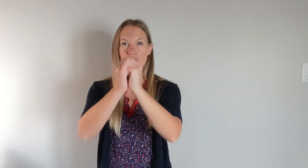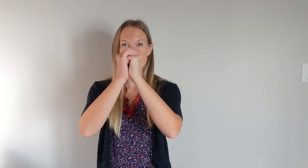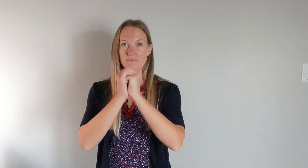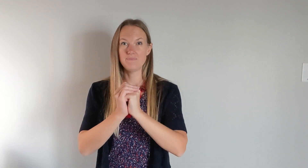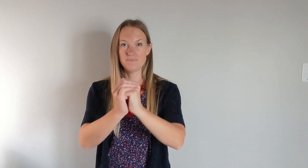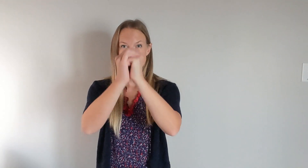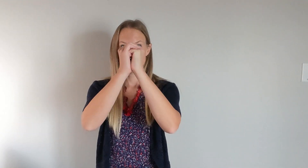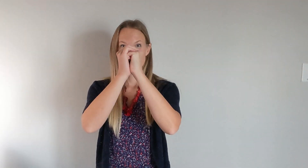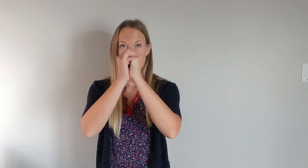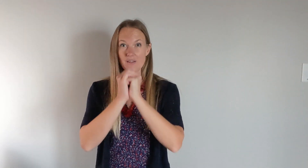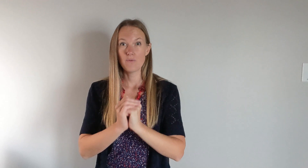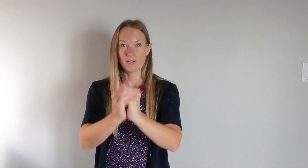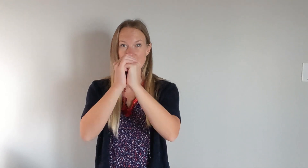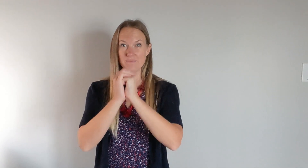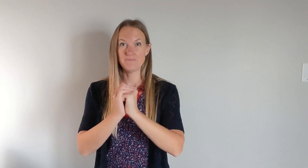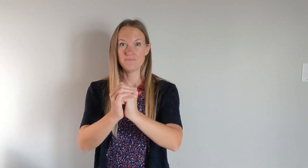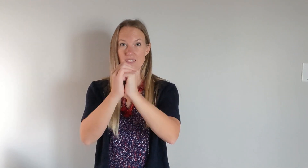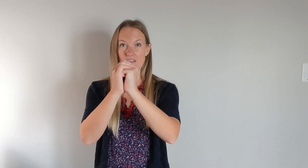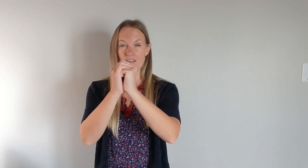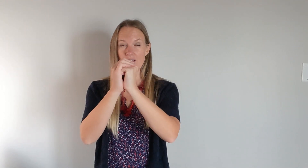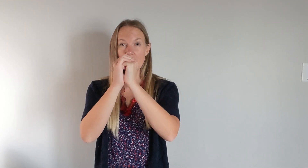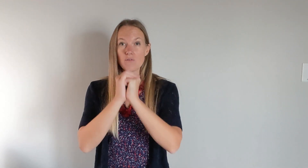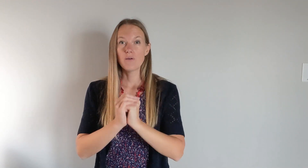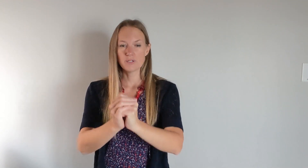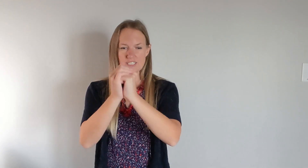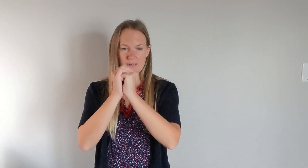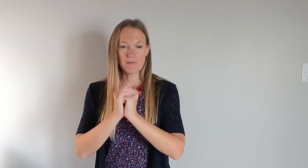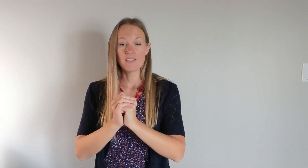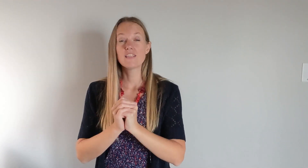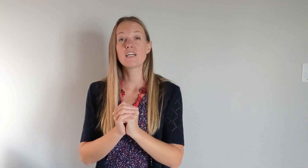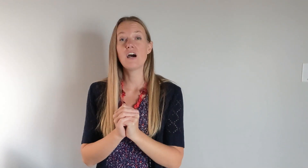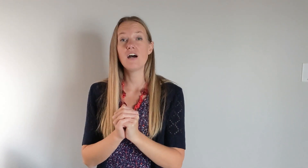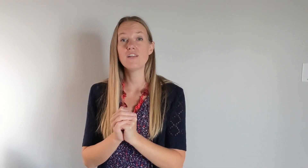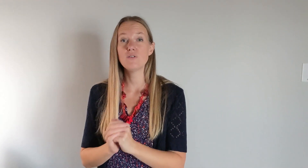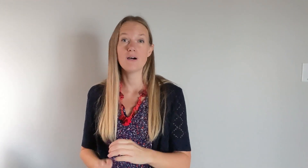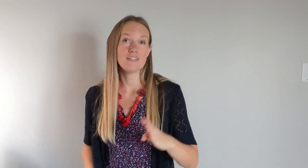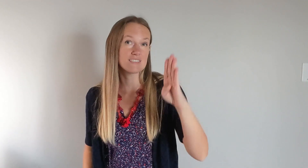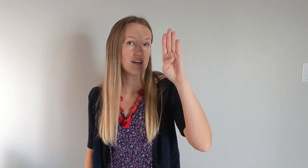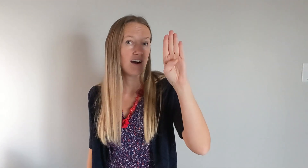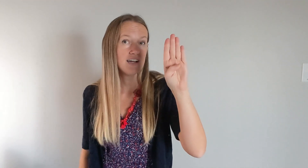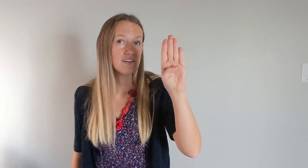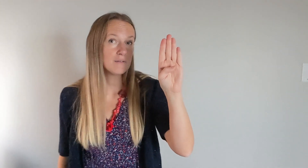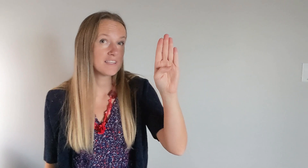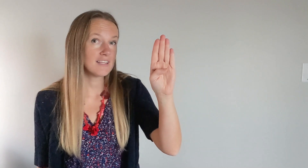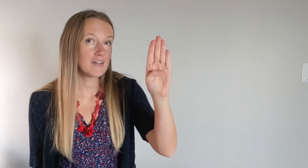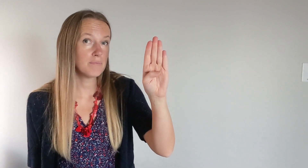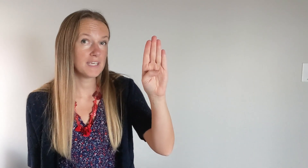worship. Okay, worship. We worship the God who was. God, you're going to make the letter